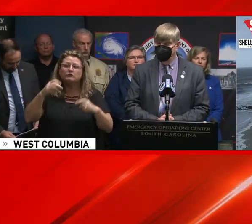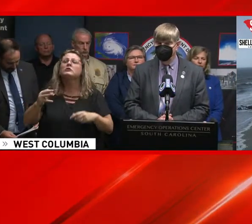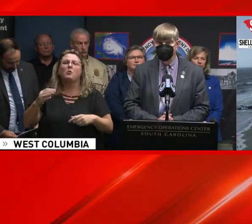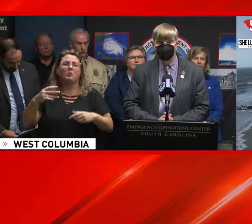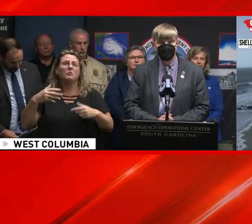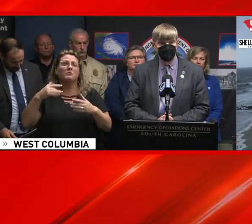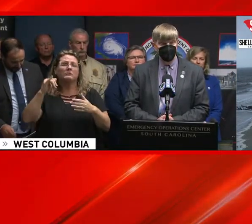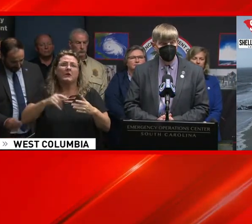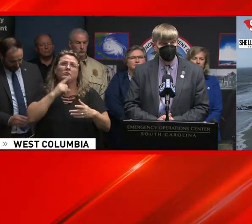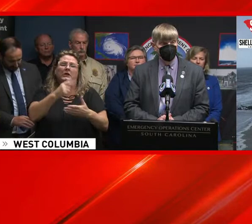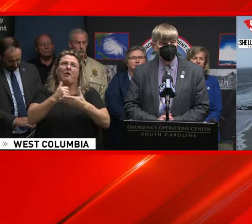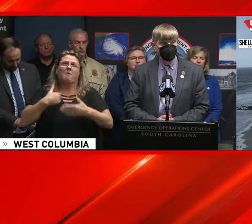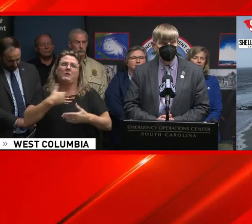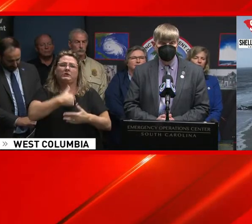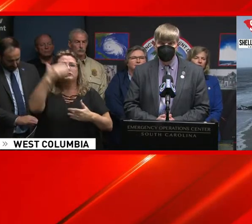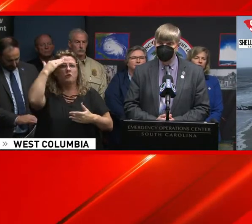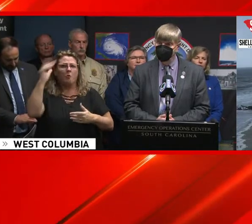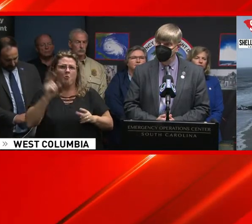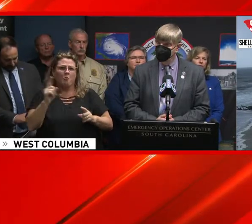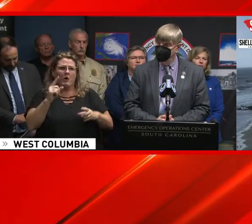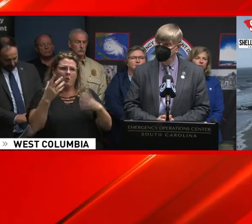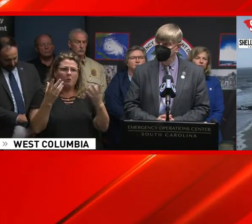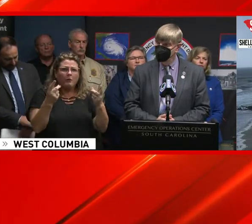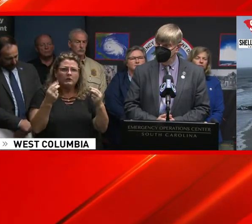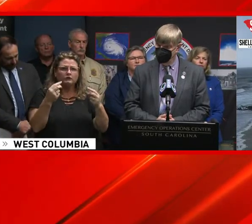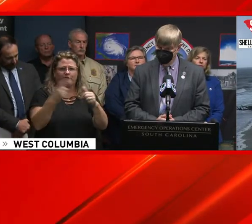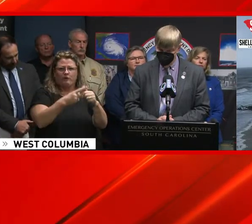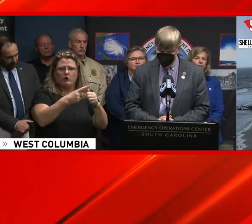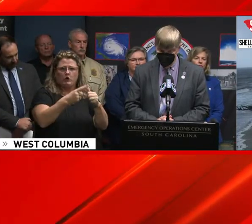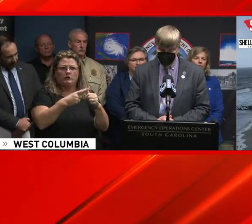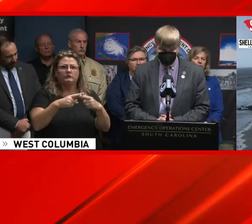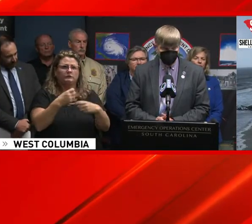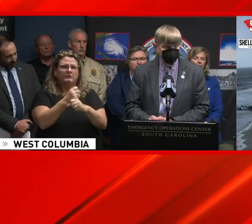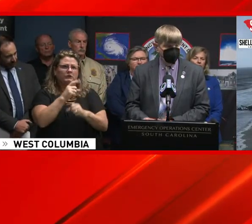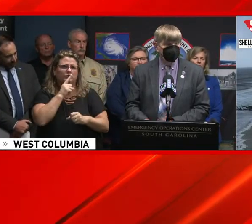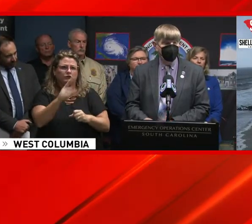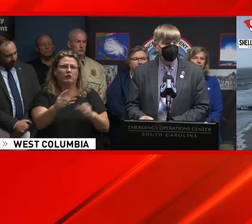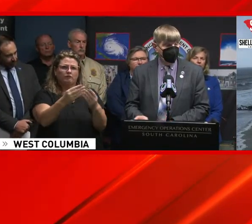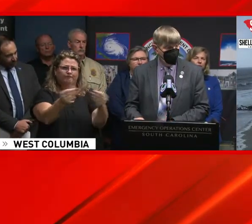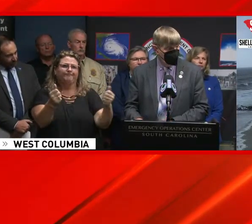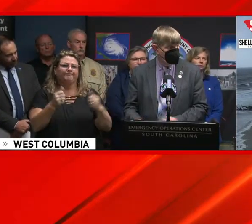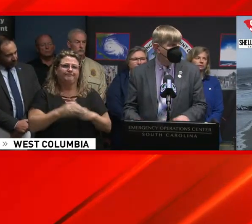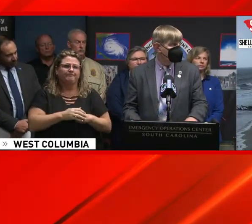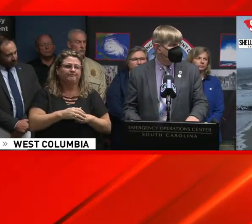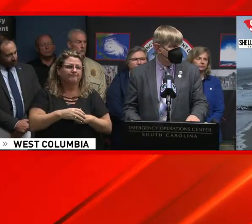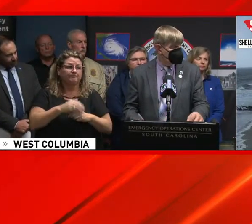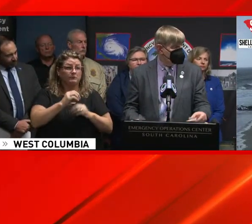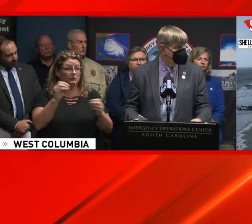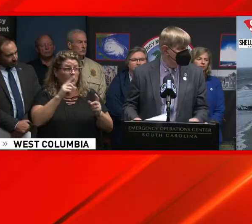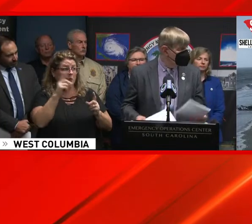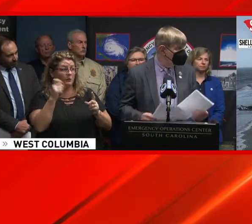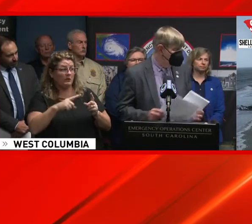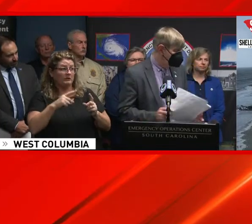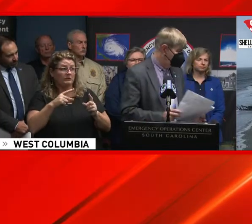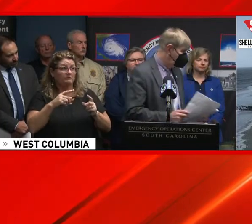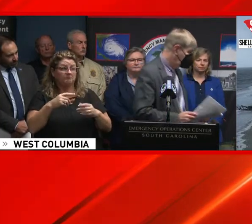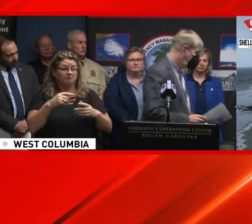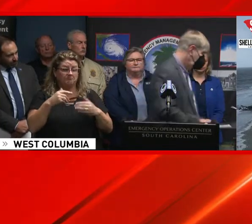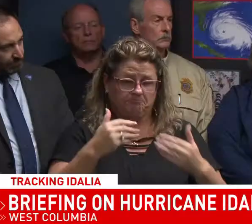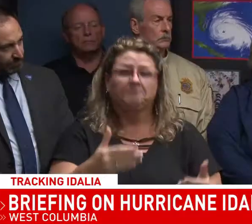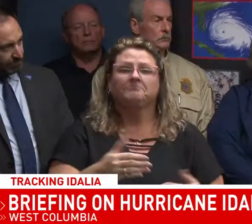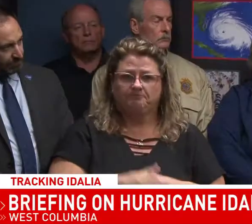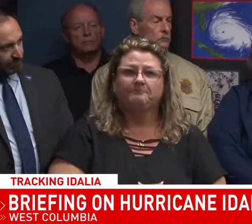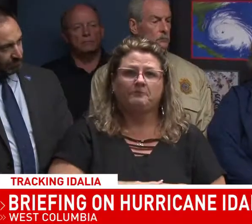damage assessments and work with our local communities to make sure those are being addressed. With that, sir, pending any questions, that's my report. Thank